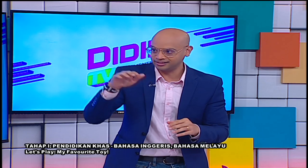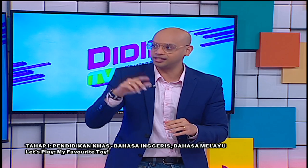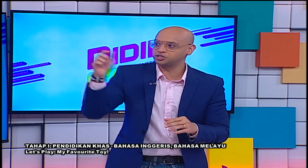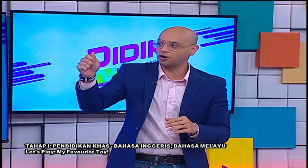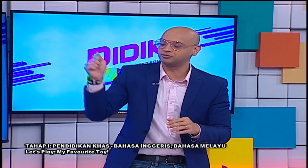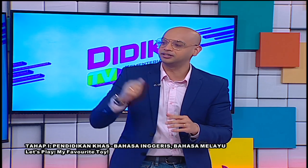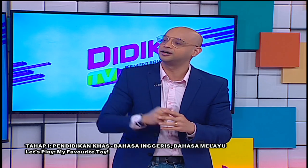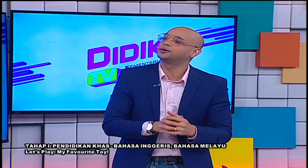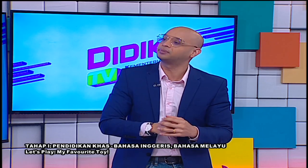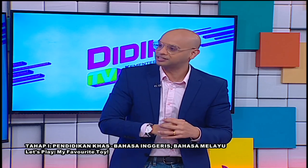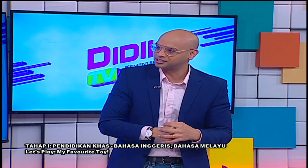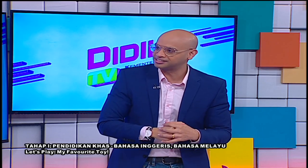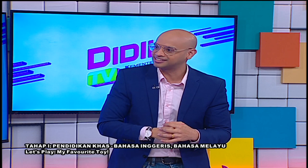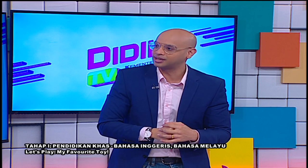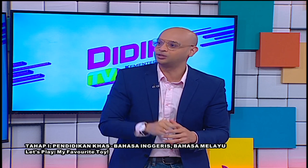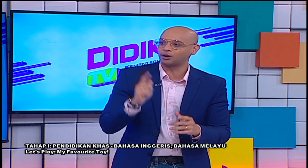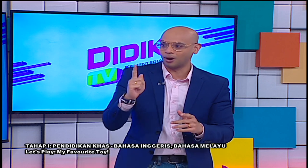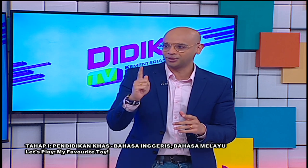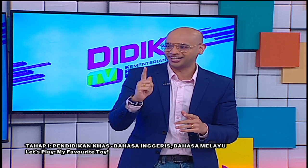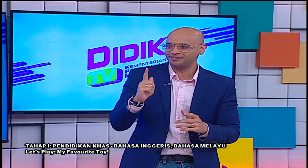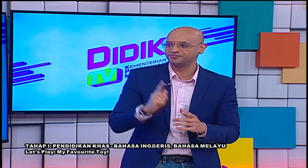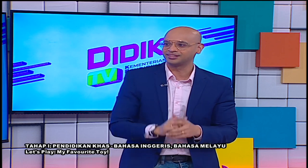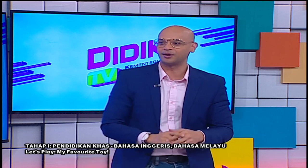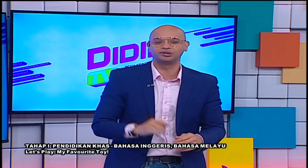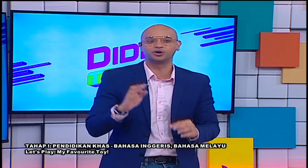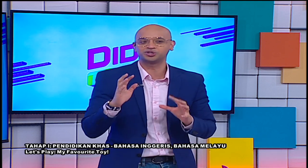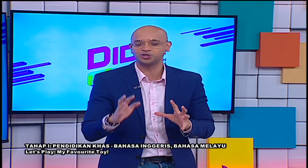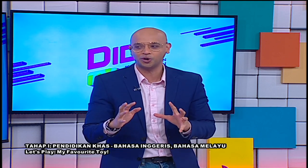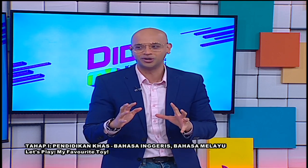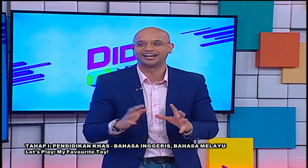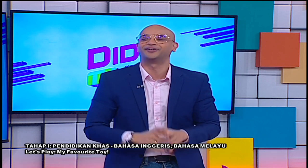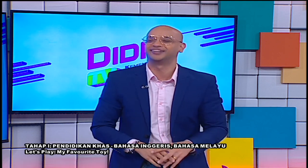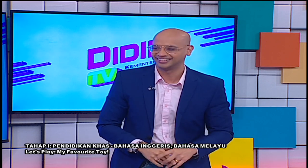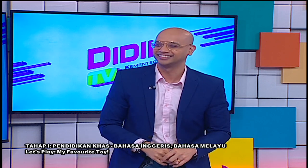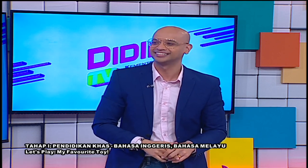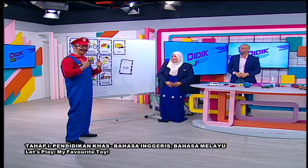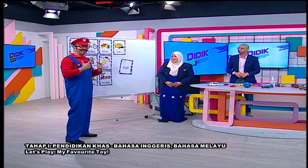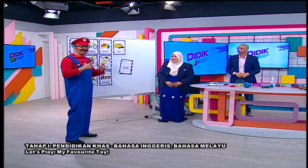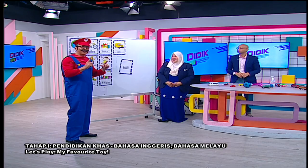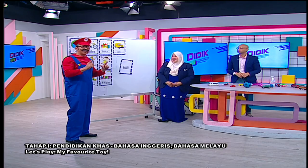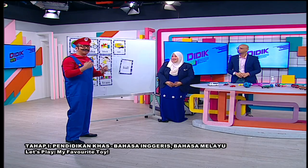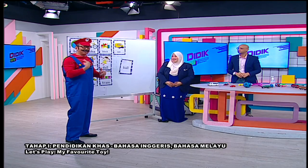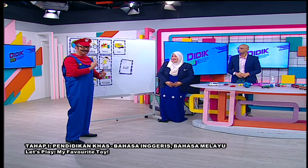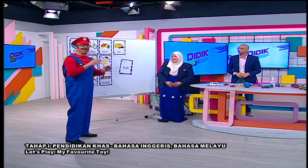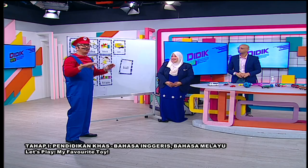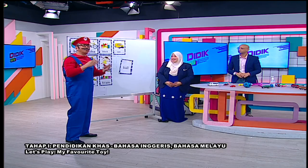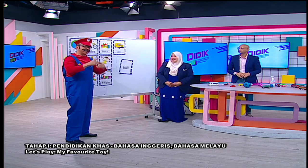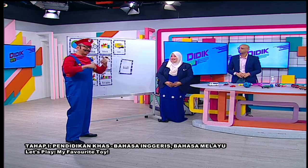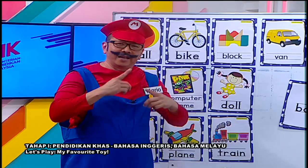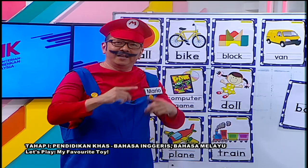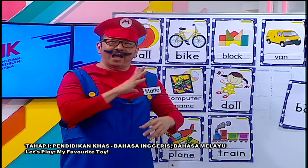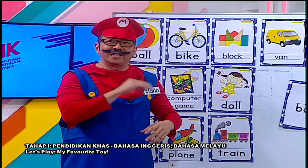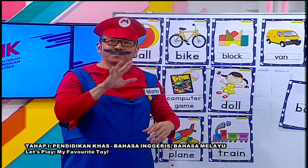spell each of the pictures. Okay. Can we do that one more time? Yeah. And we go slower now. Yes, right. Now let's us do